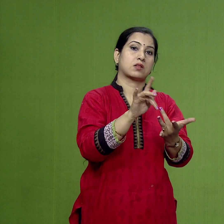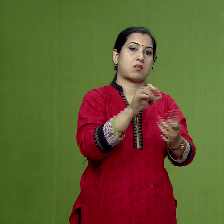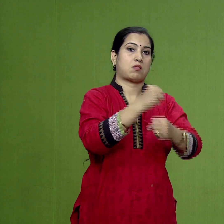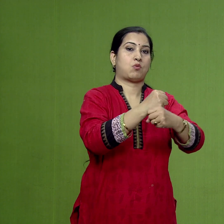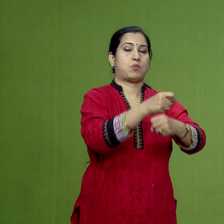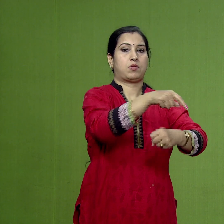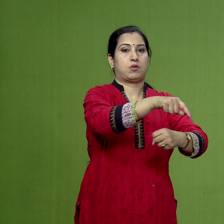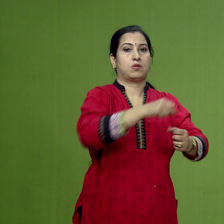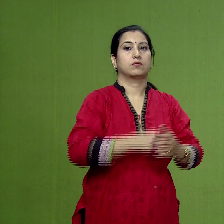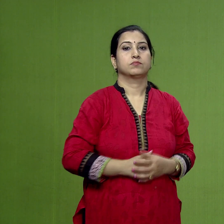government.